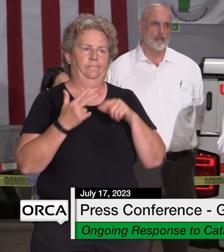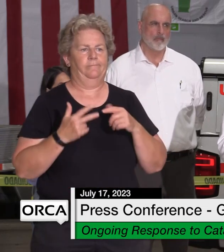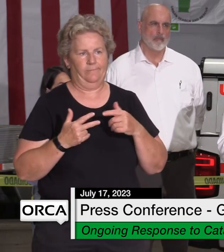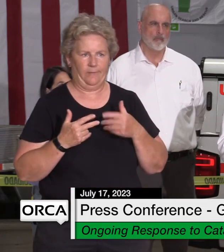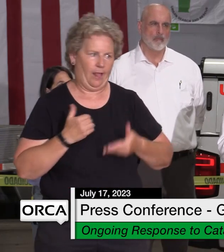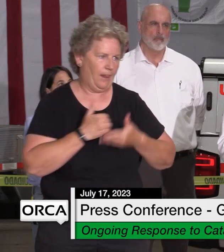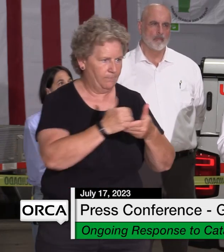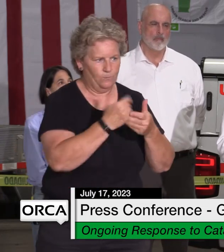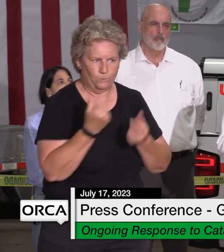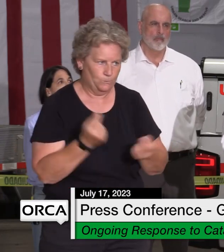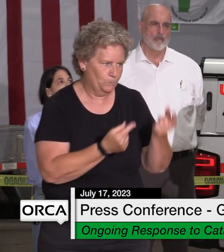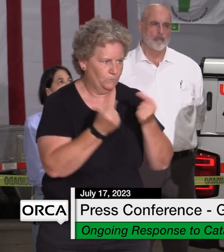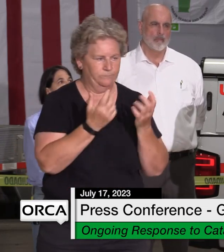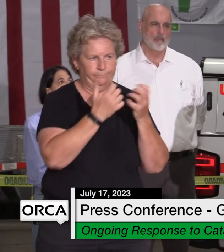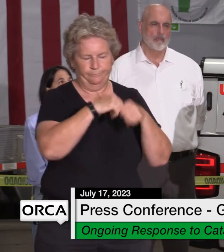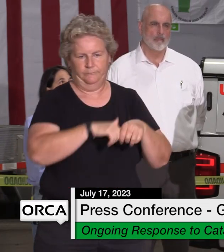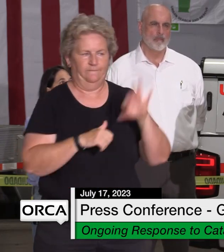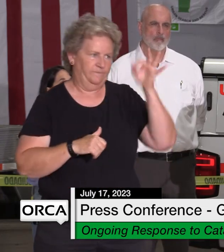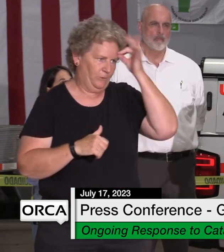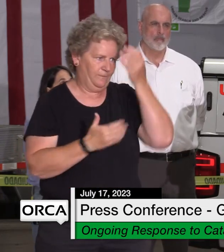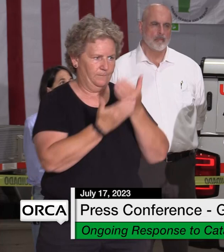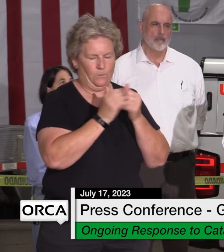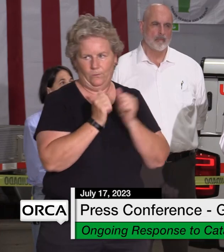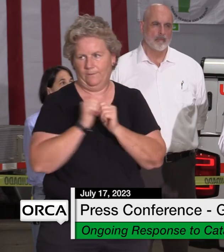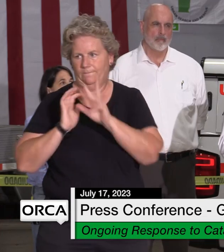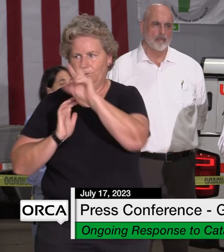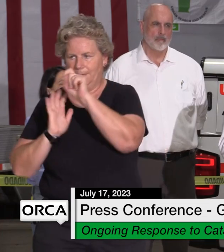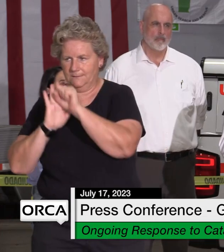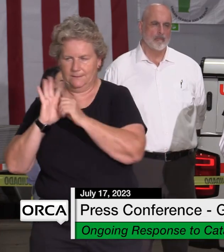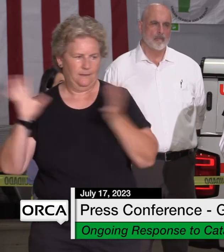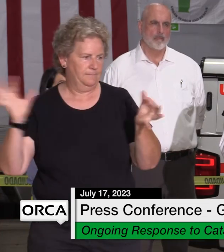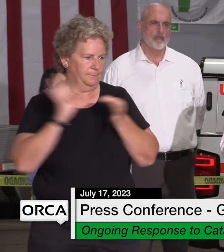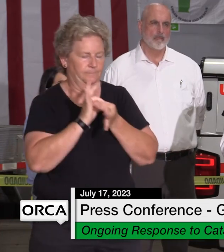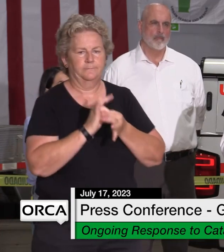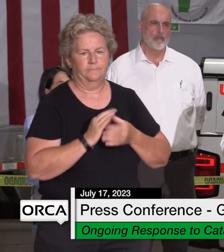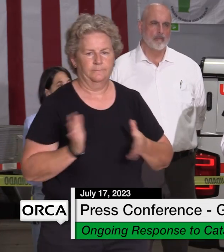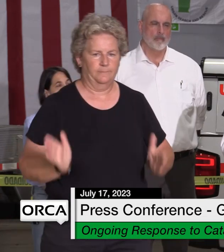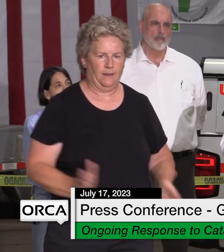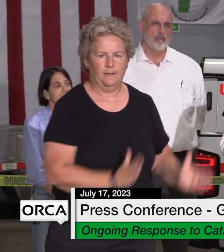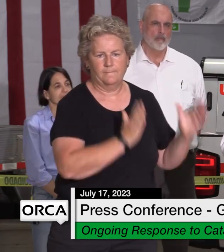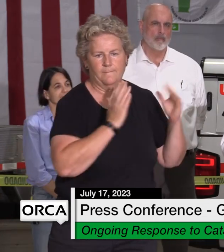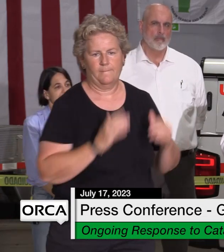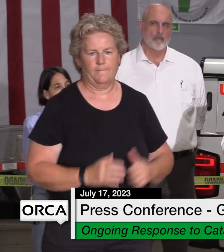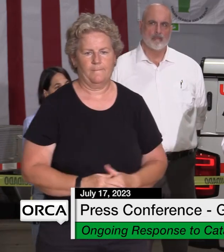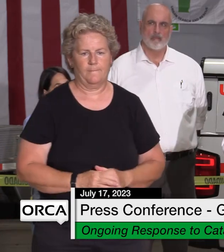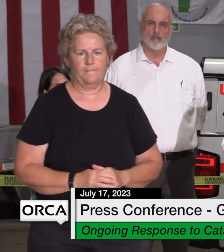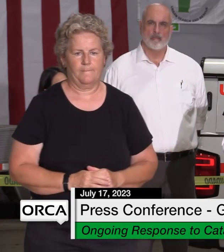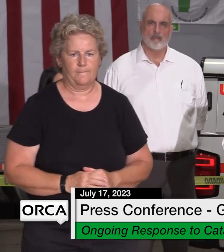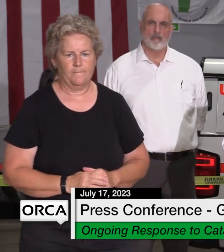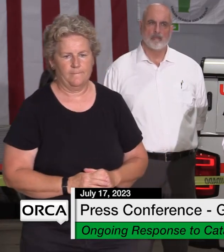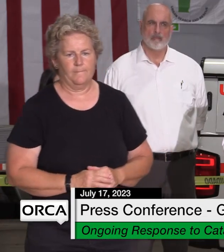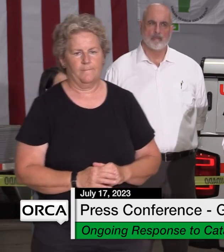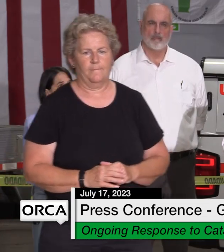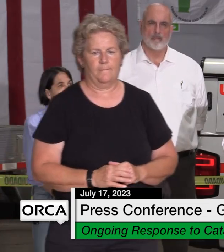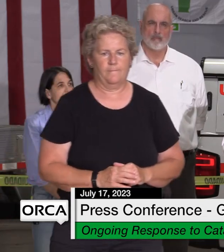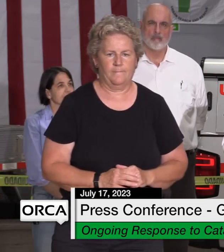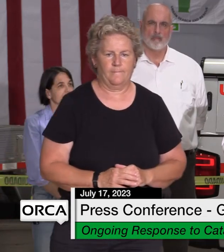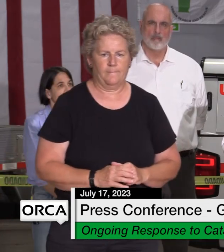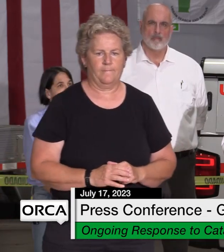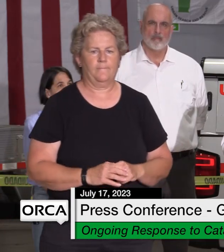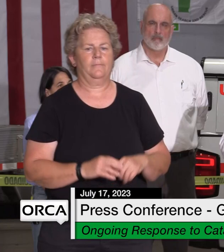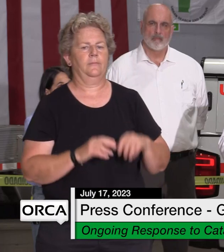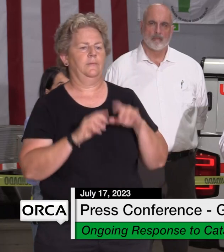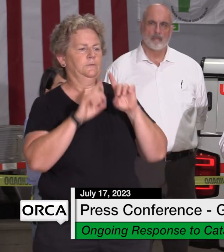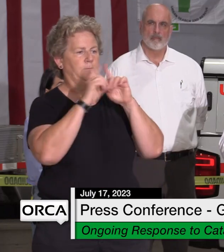our Federal Highway Administrator, Shailen Bhatt, and his team, as well as all of our DOT personnel, FEMA, who have been